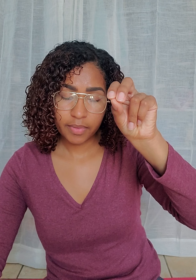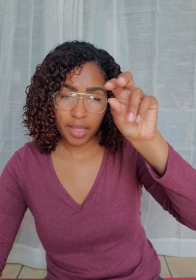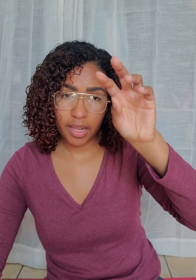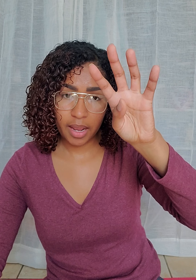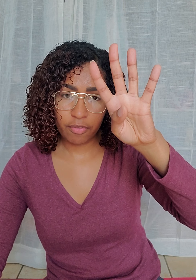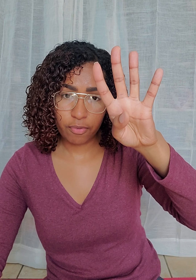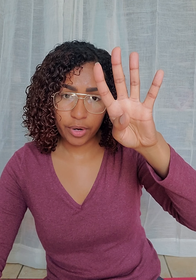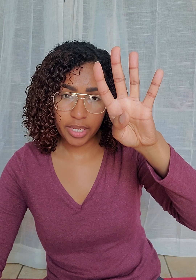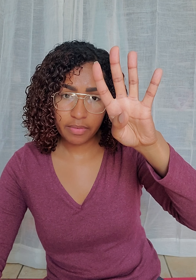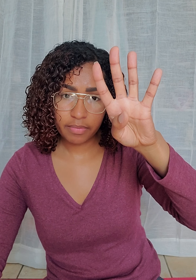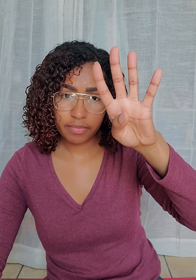And now 40.